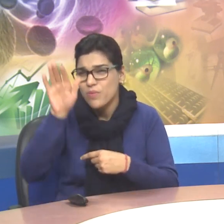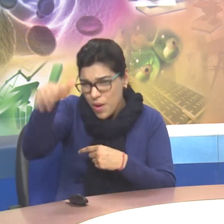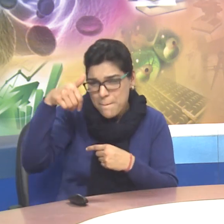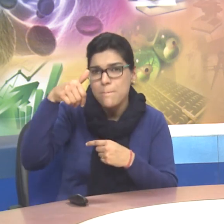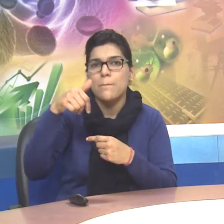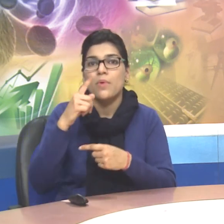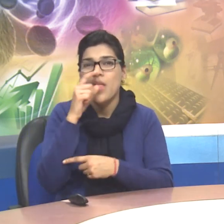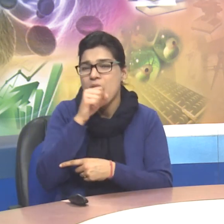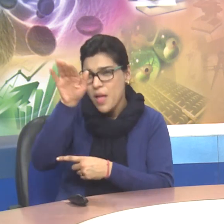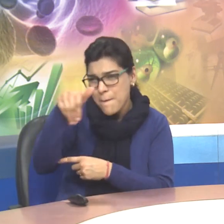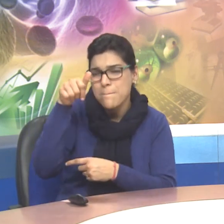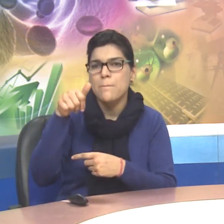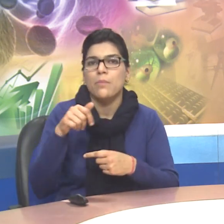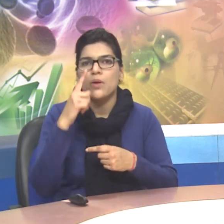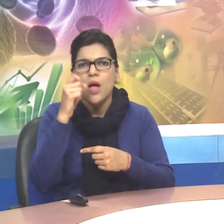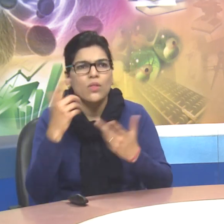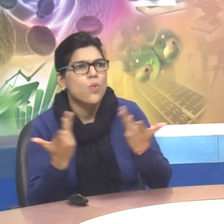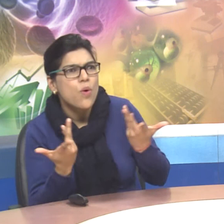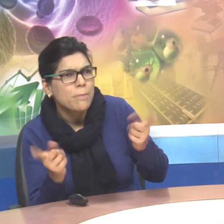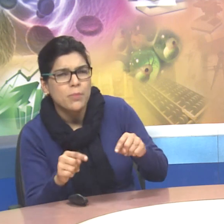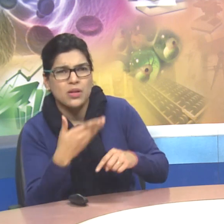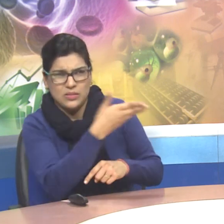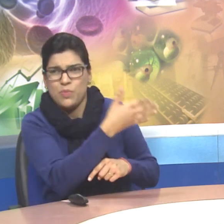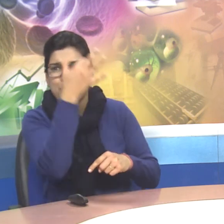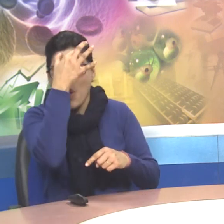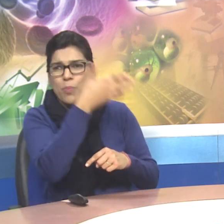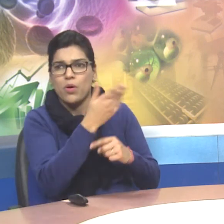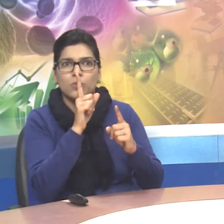great silent scream full of pain.